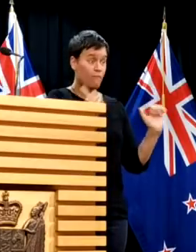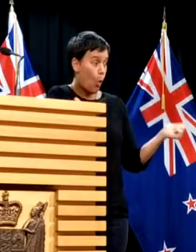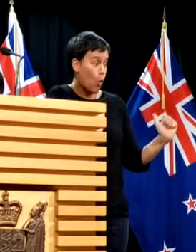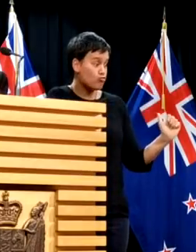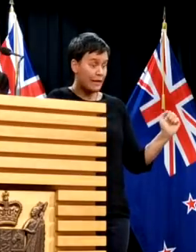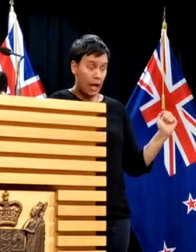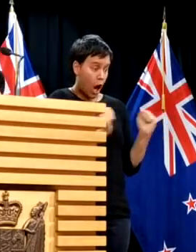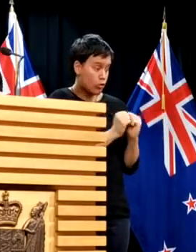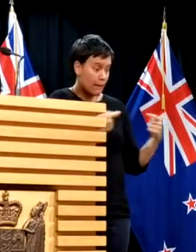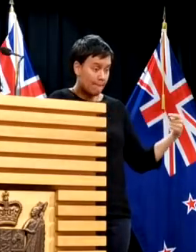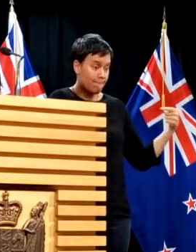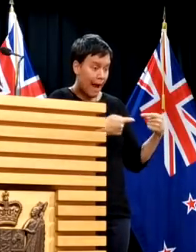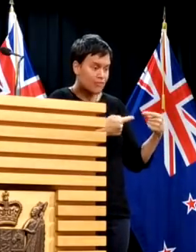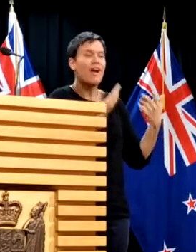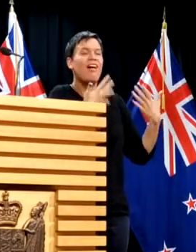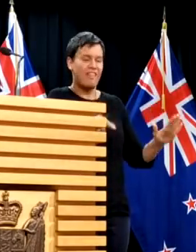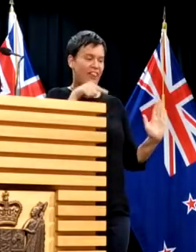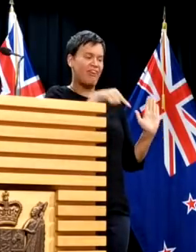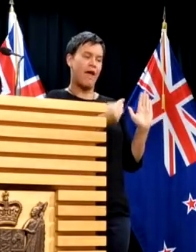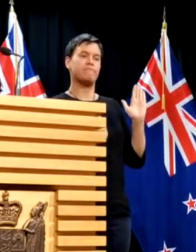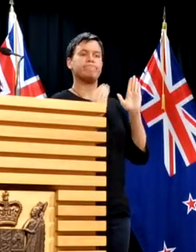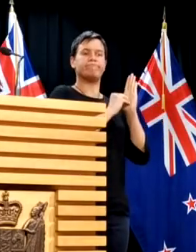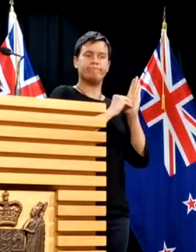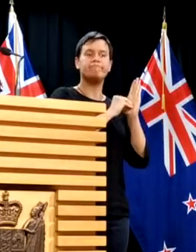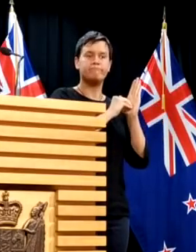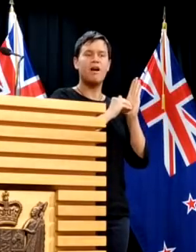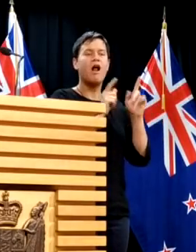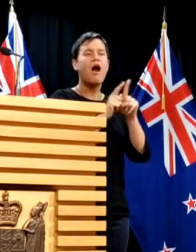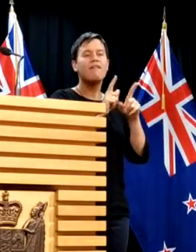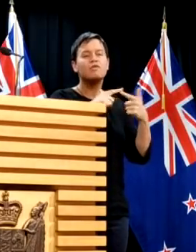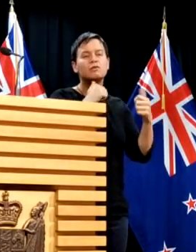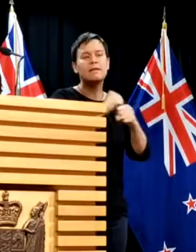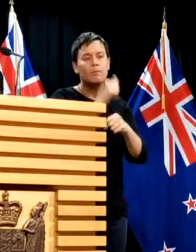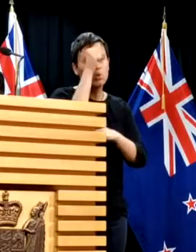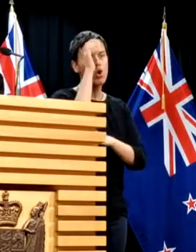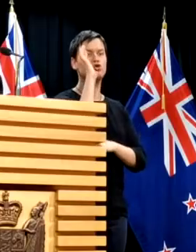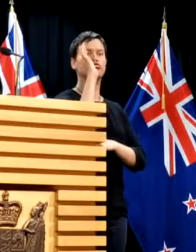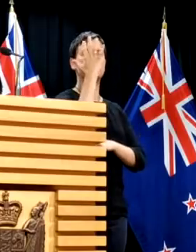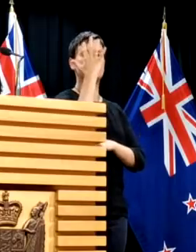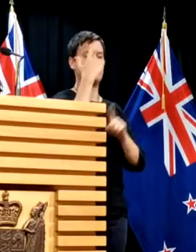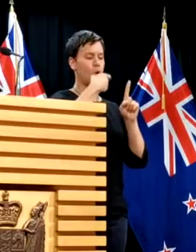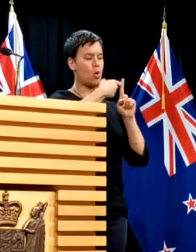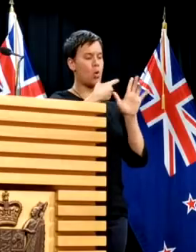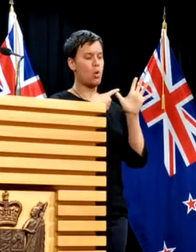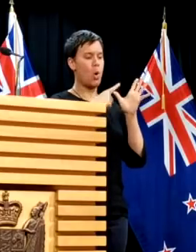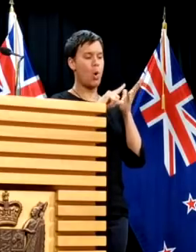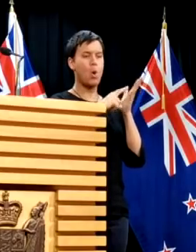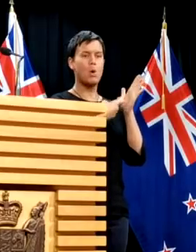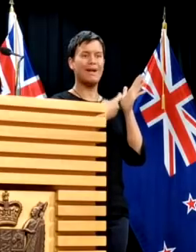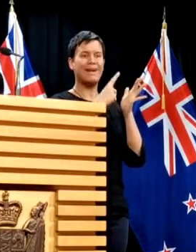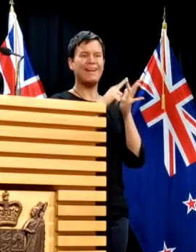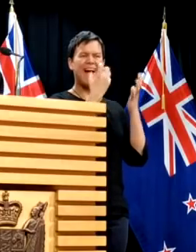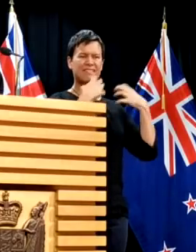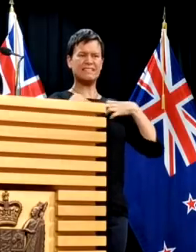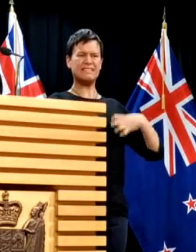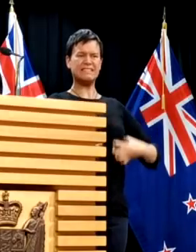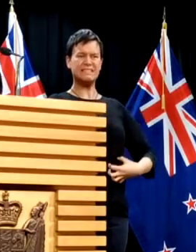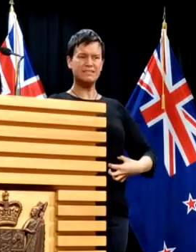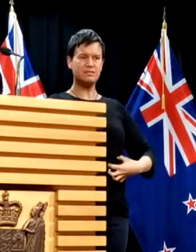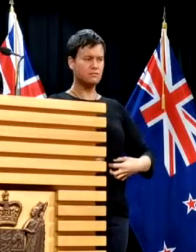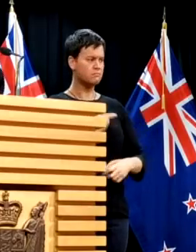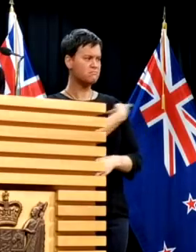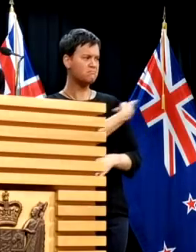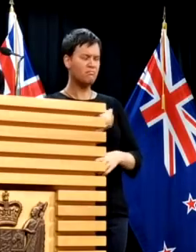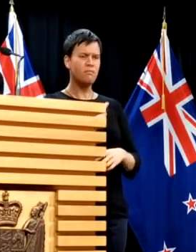we've already got plans that we formed as a government on Kauri dieback. Each of us wanted to take it a step further during the election campaign, so let's do